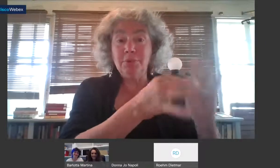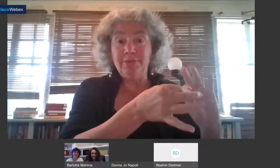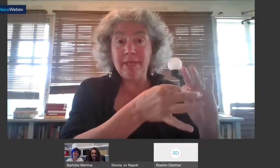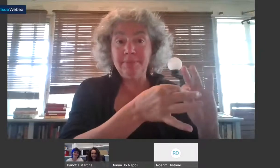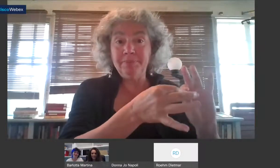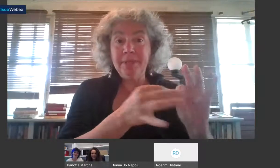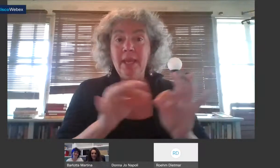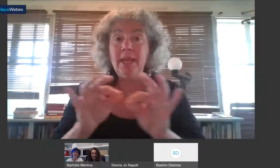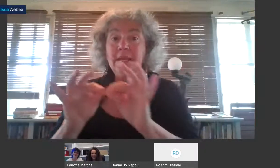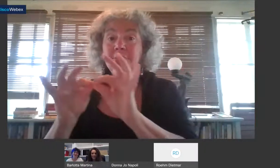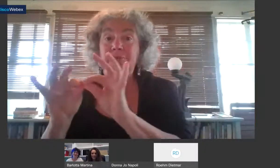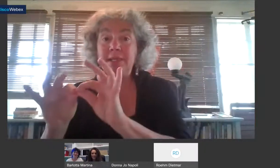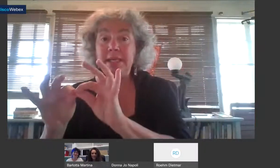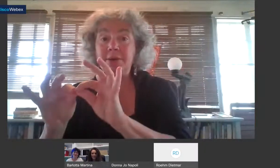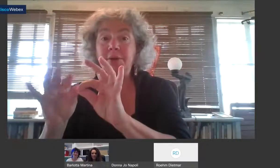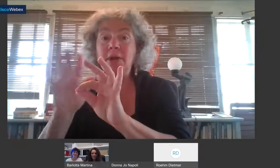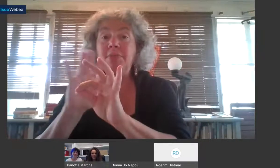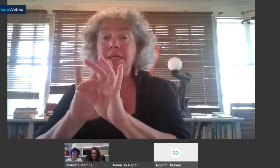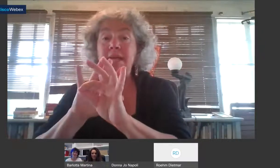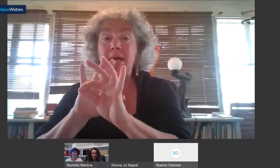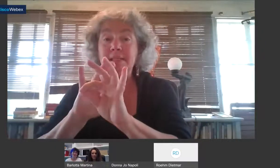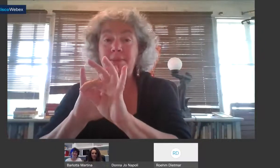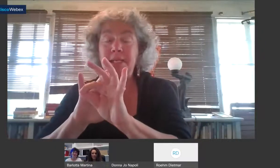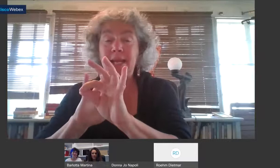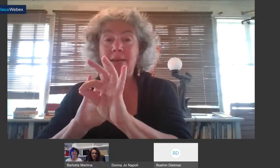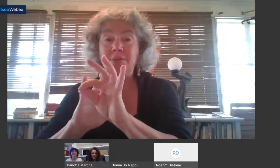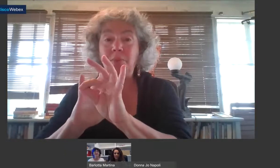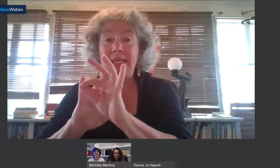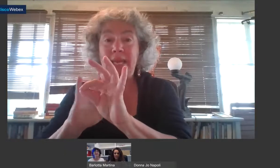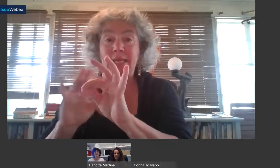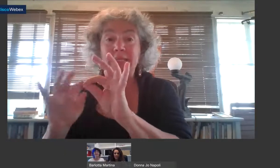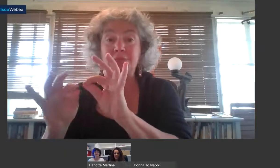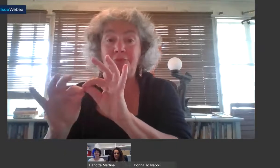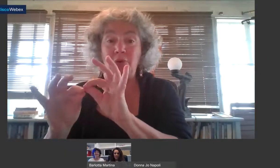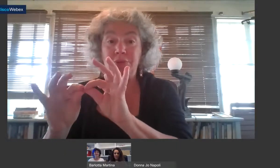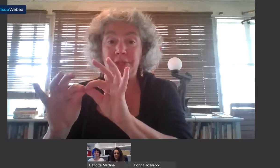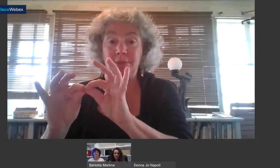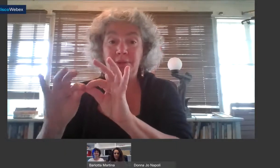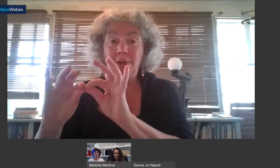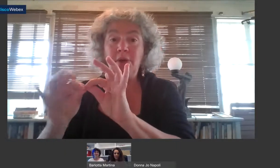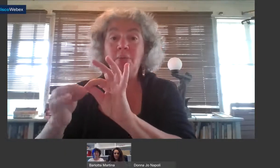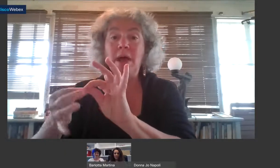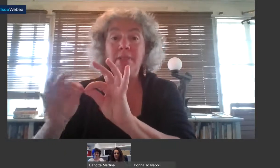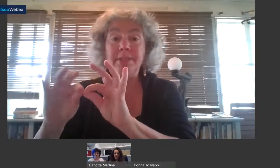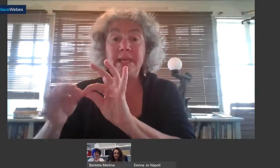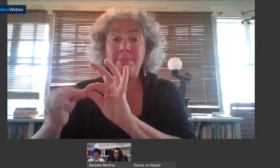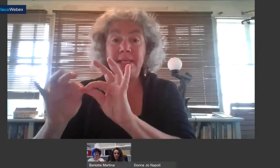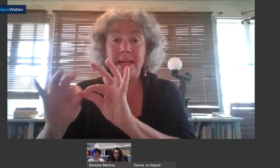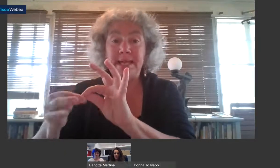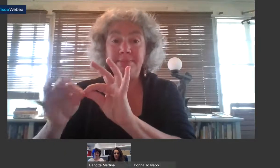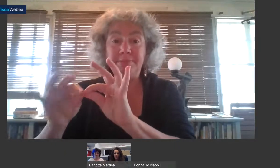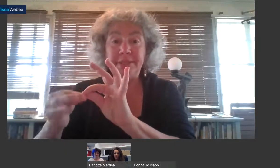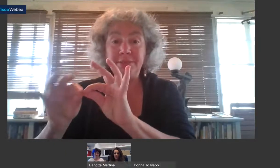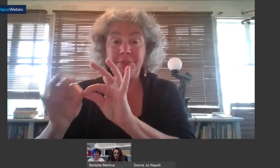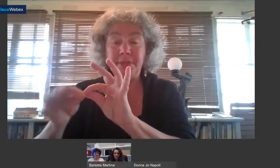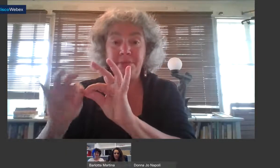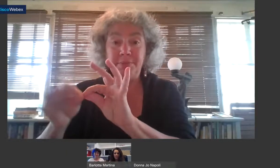moving. And over here, the non-dominant hand, the weak hand, is frozen, while the dominant hand is the one that